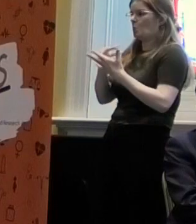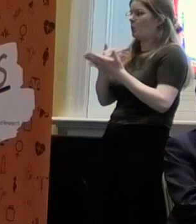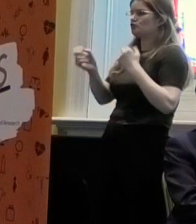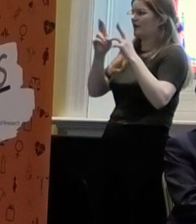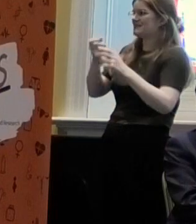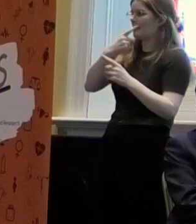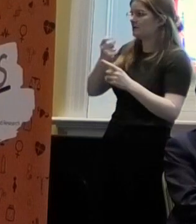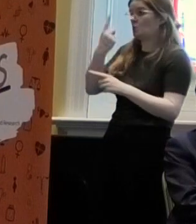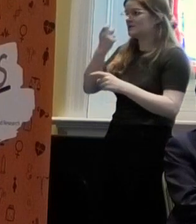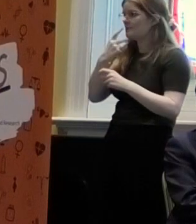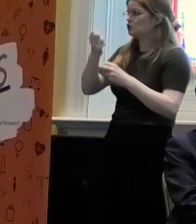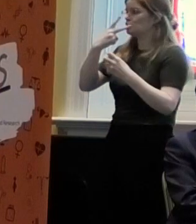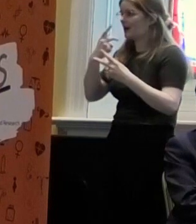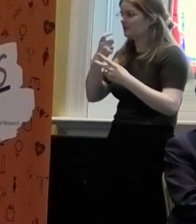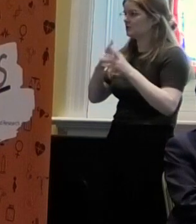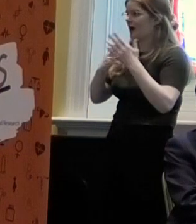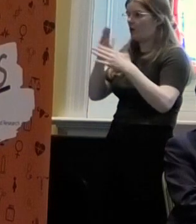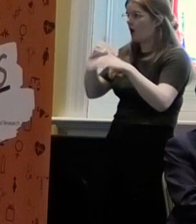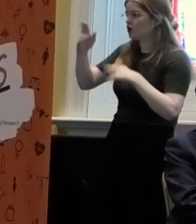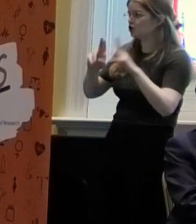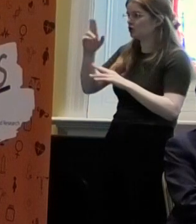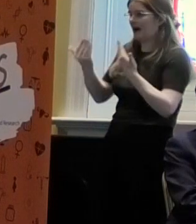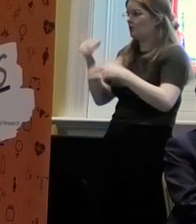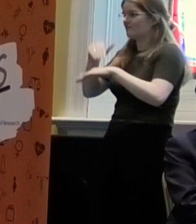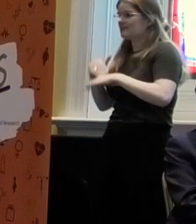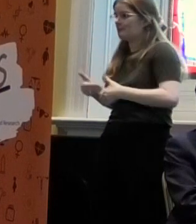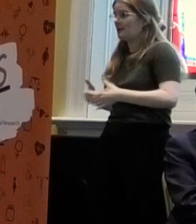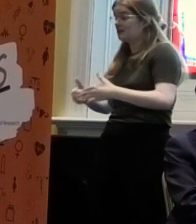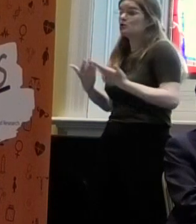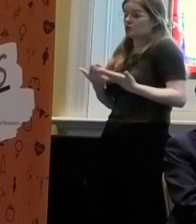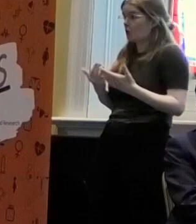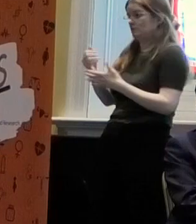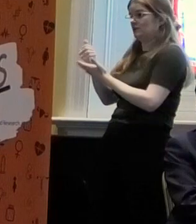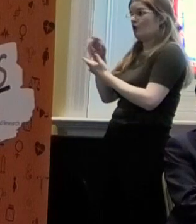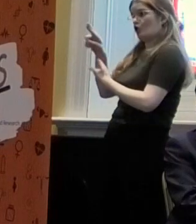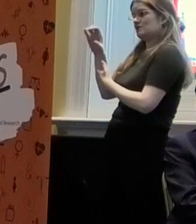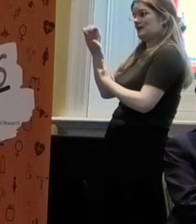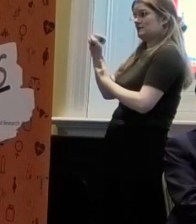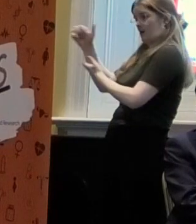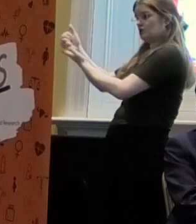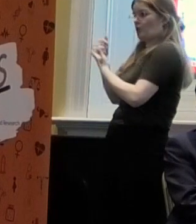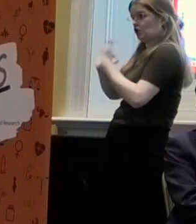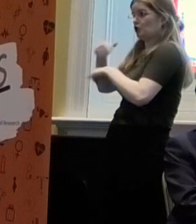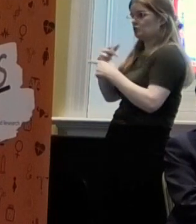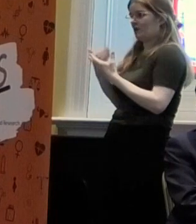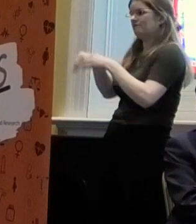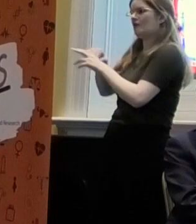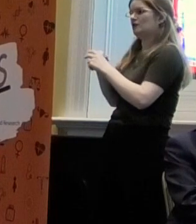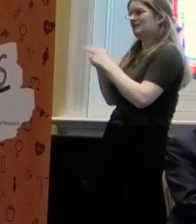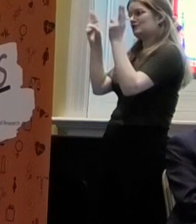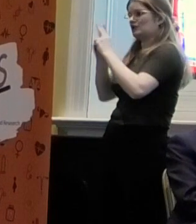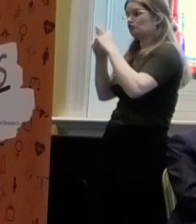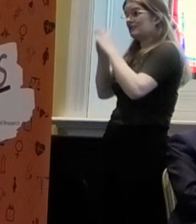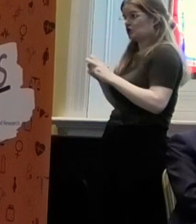correct preventative dose for how long. And so with the support of RCSI, we were part of an international study, which was the first study done to actually